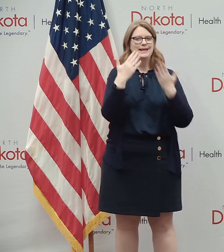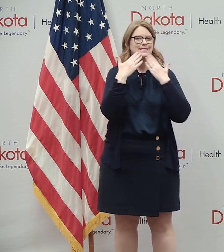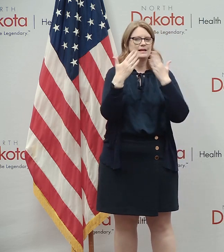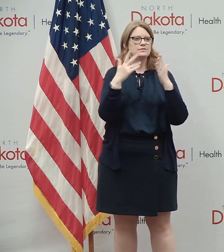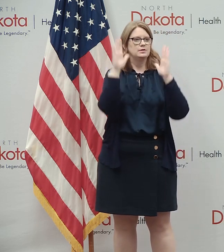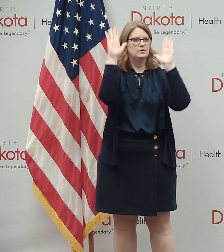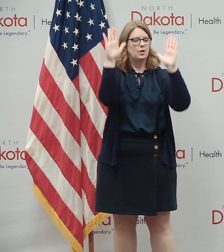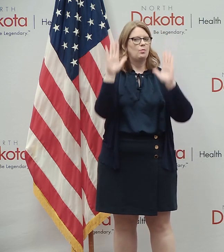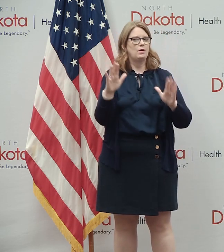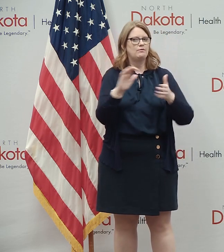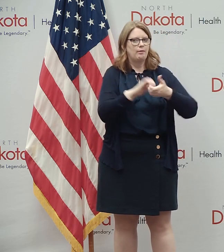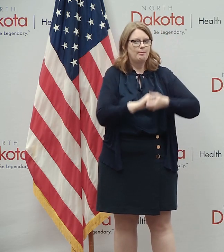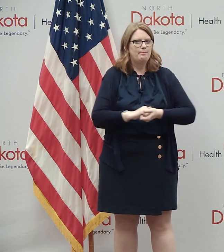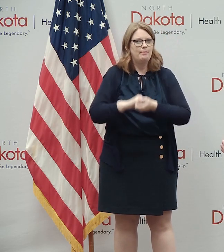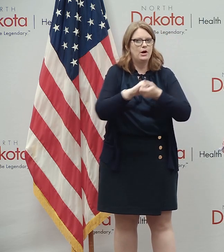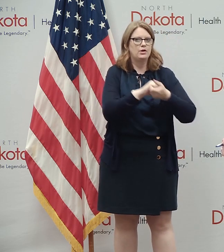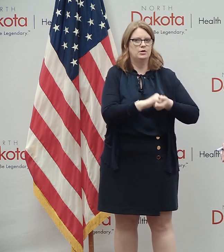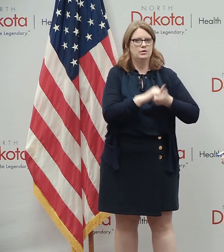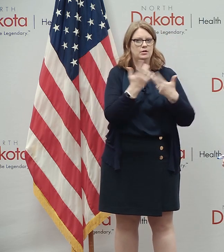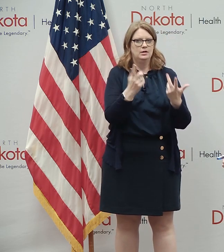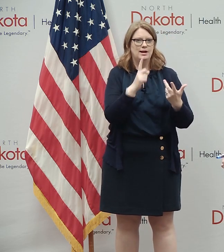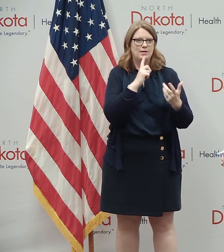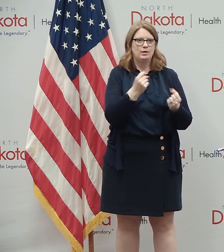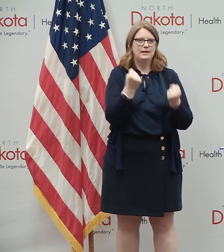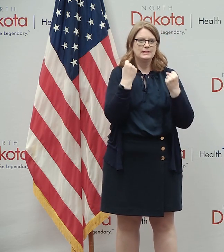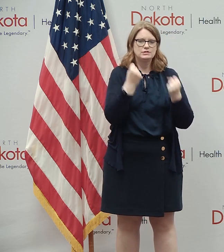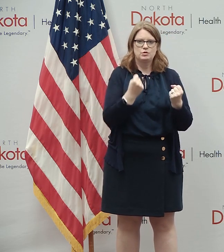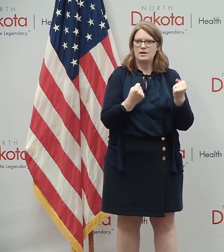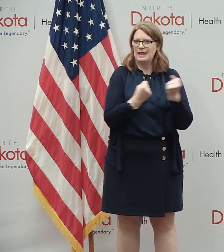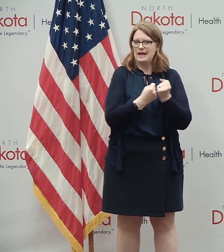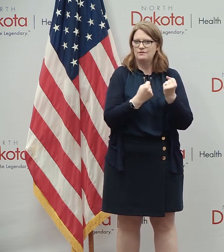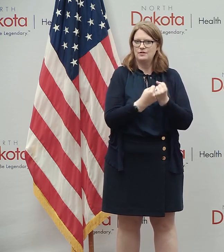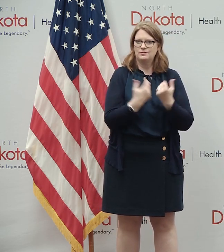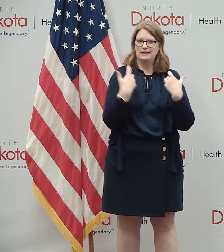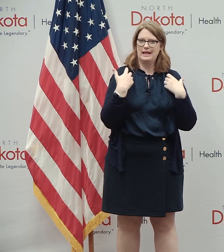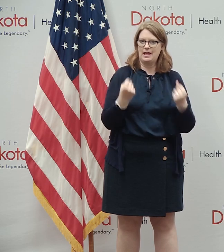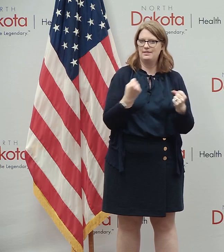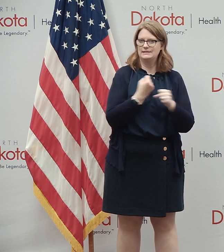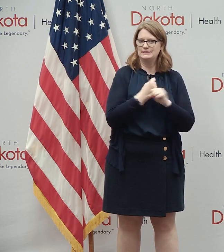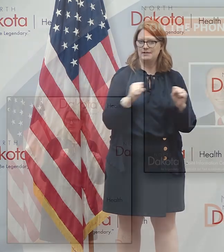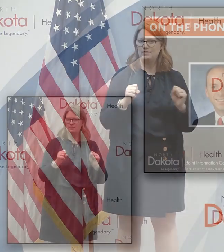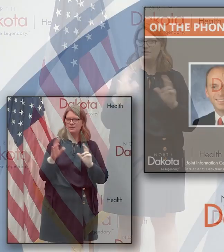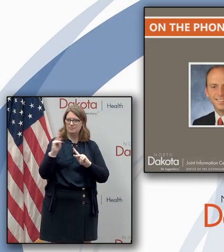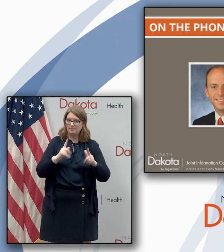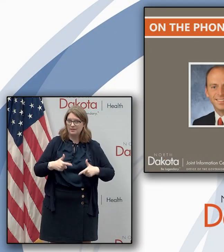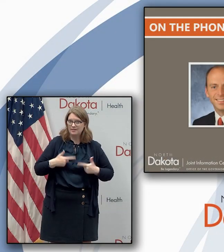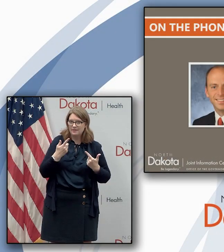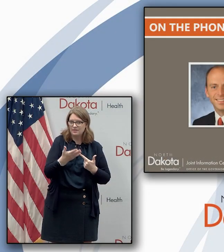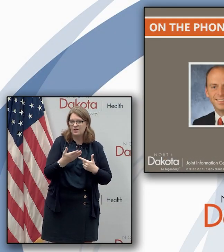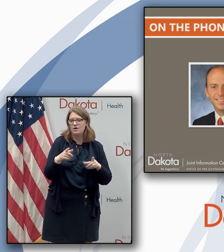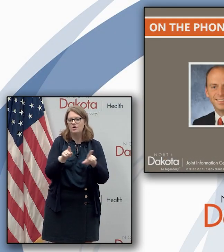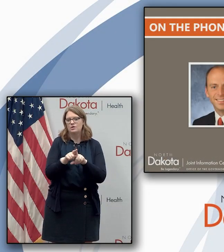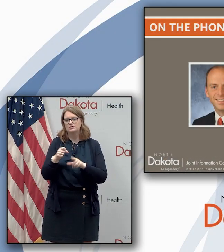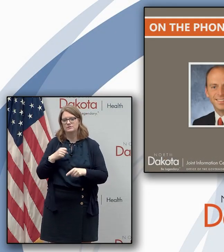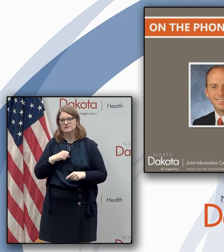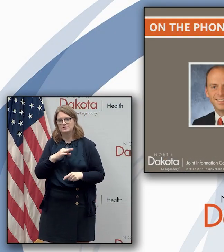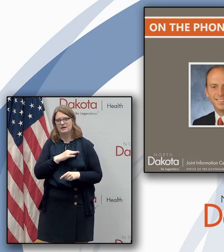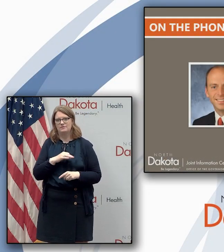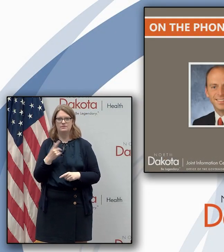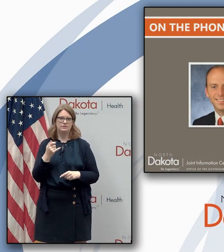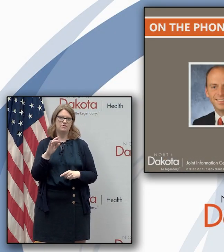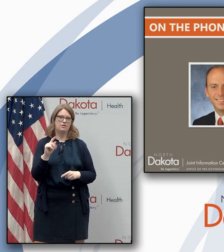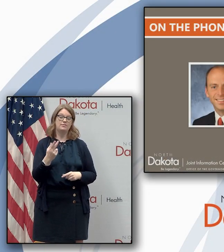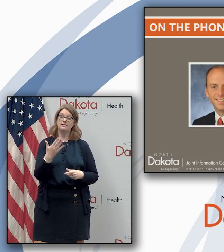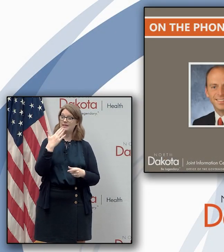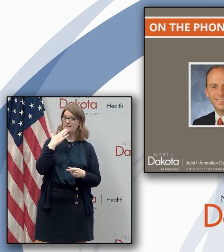great partner and being such a strong advocate for the health and safety of your residents and your staff. Garth? Thank you,